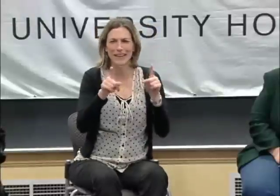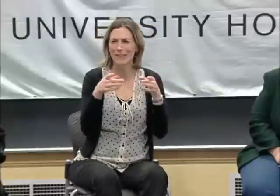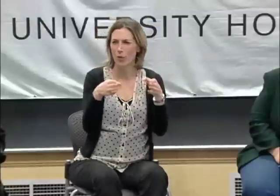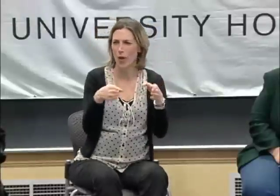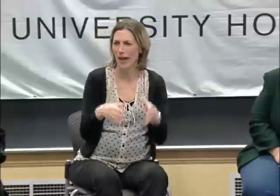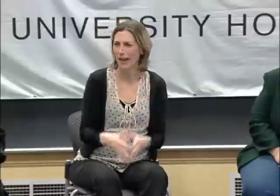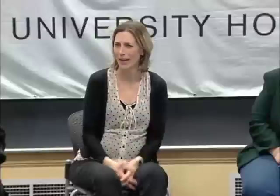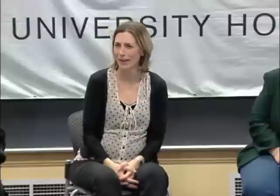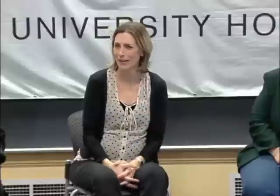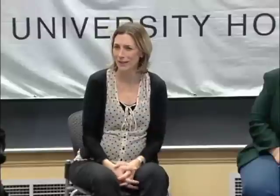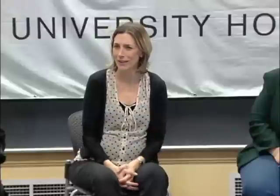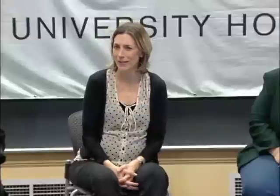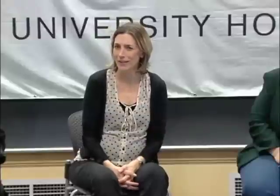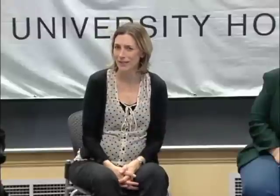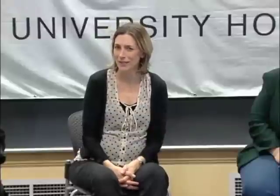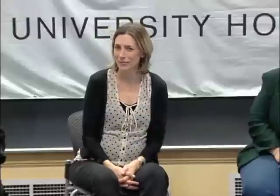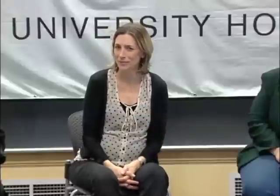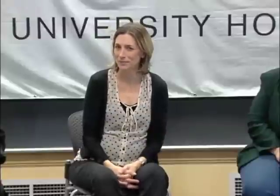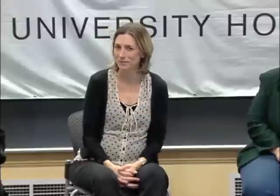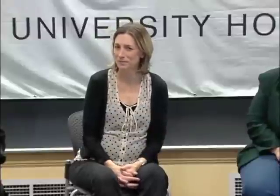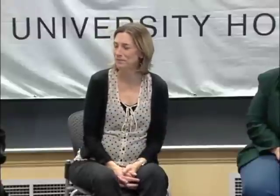She reminds me a lot of the character in the film in that way.